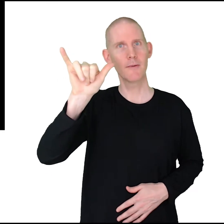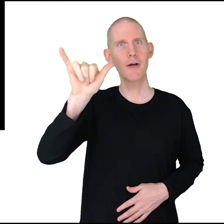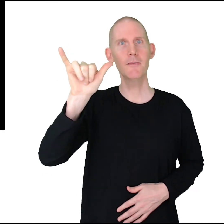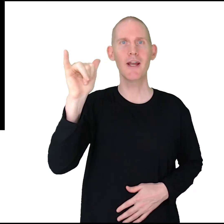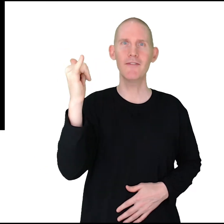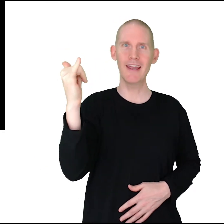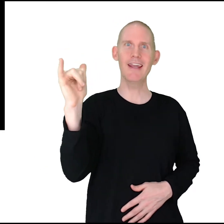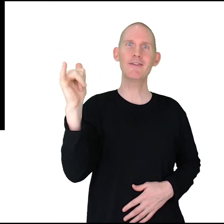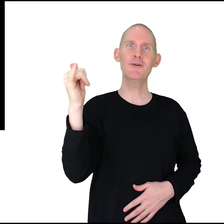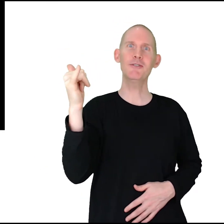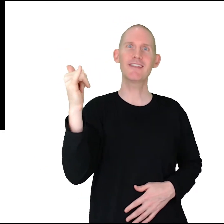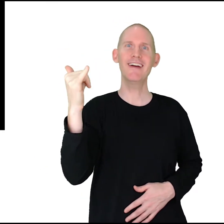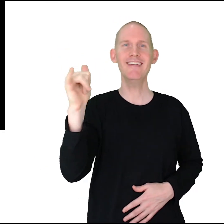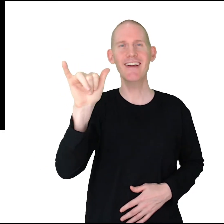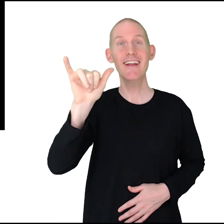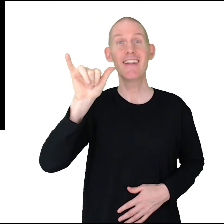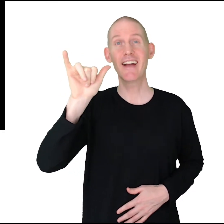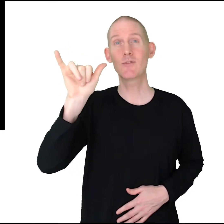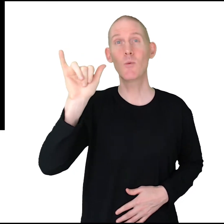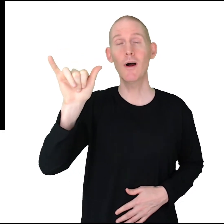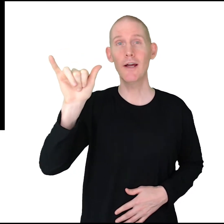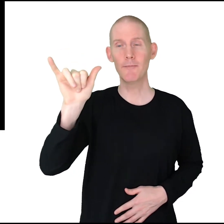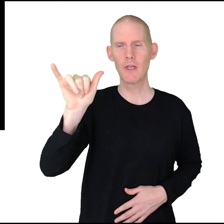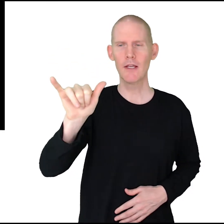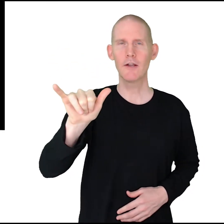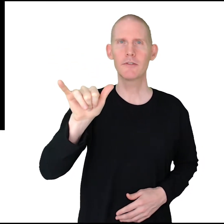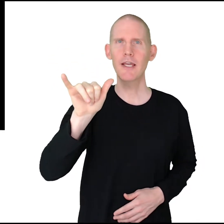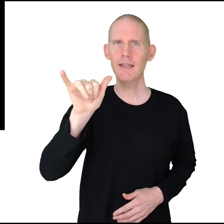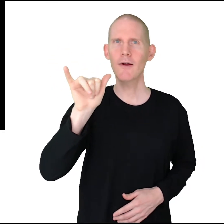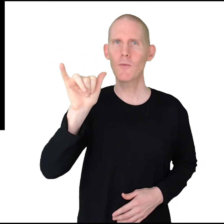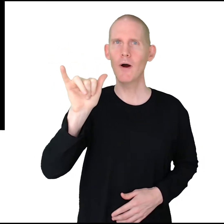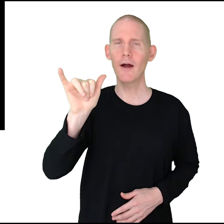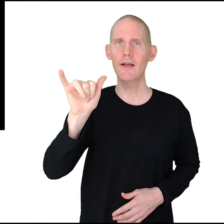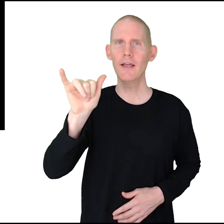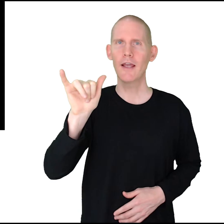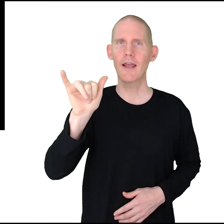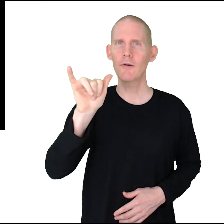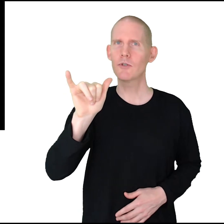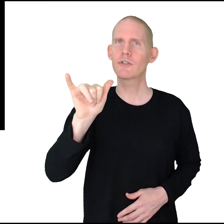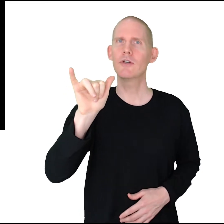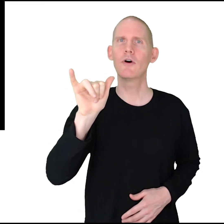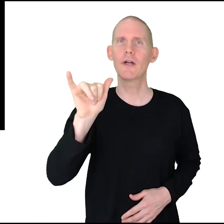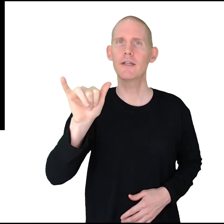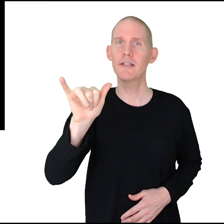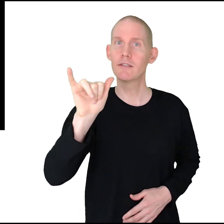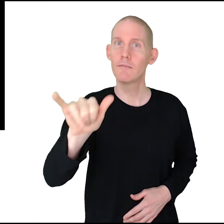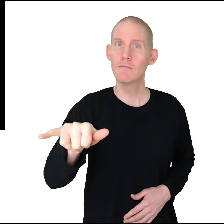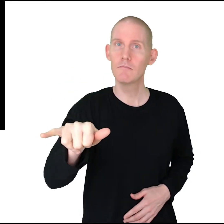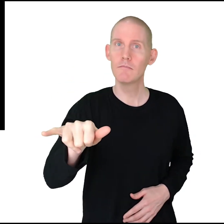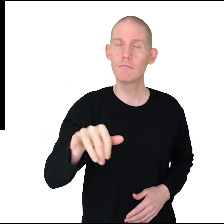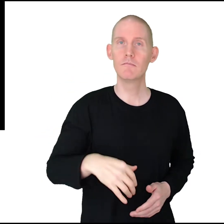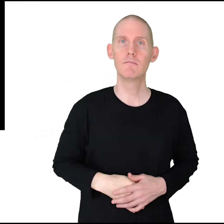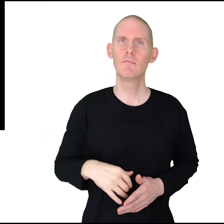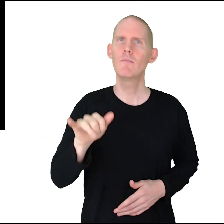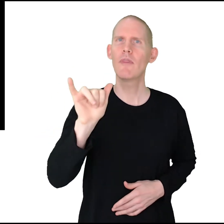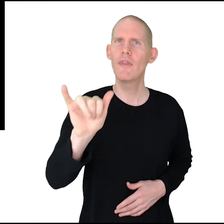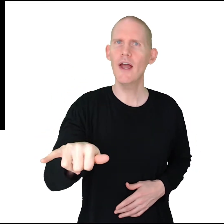We have the hang loose sign, right? That's Y. Now take that Y, and we're just going to go like this. That.